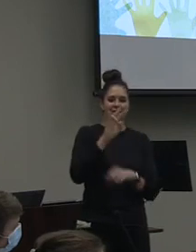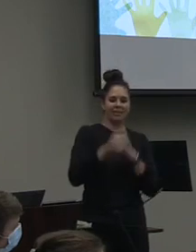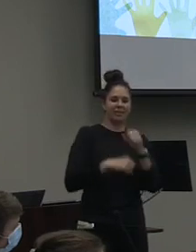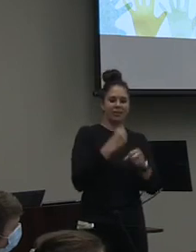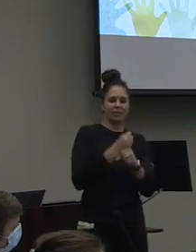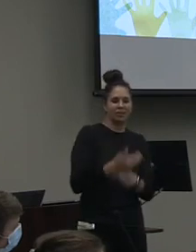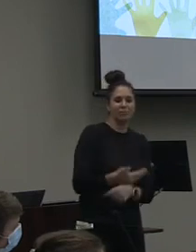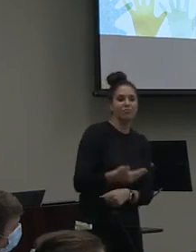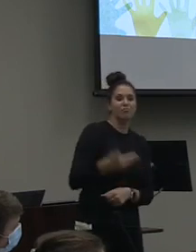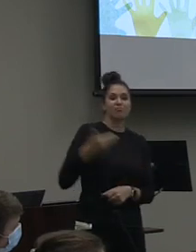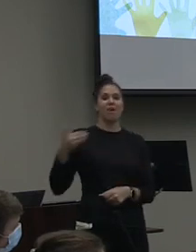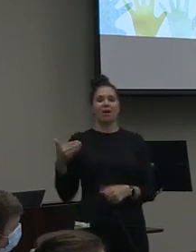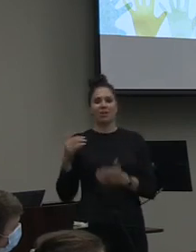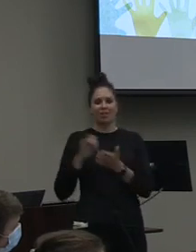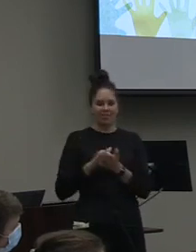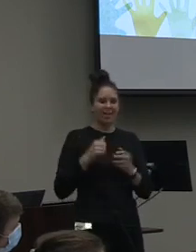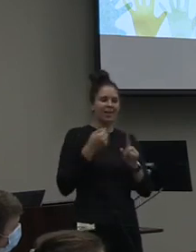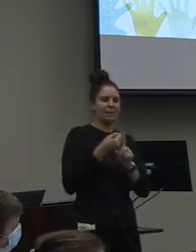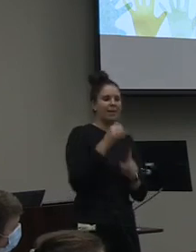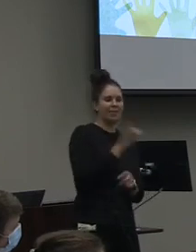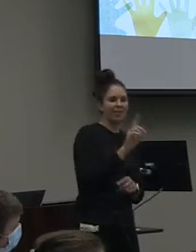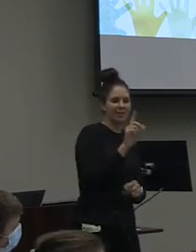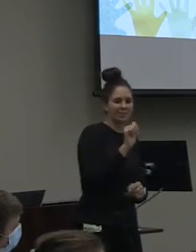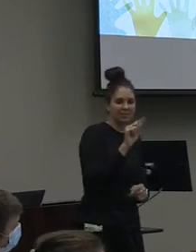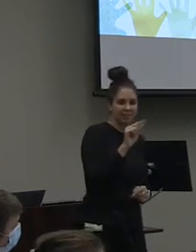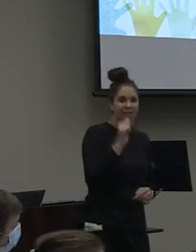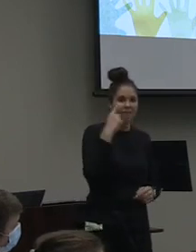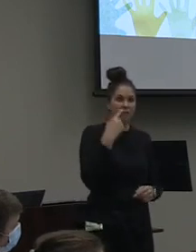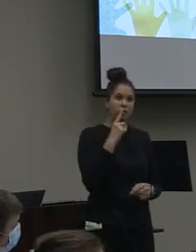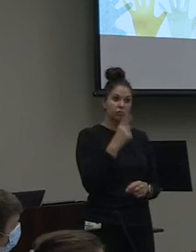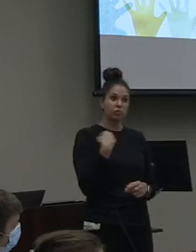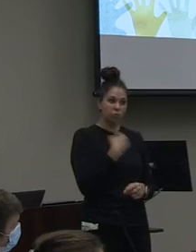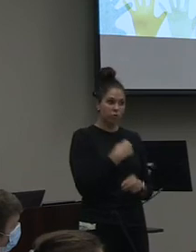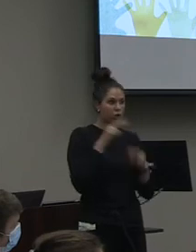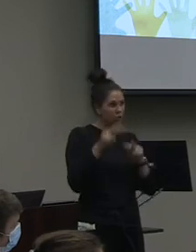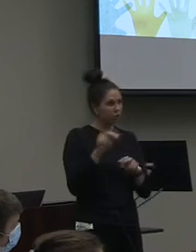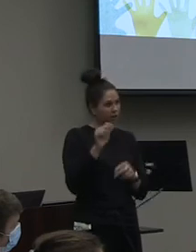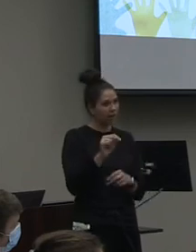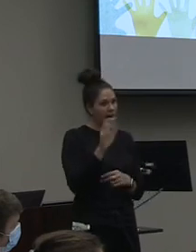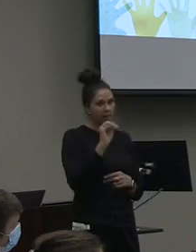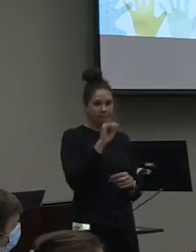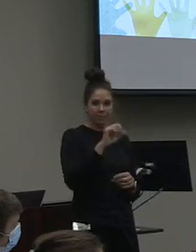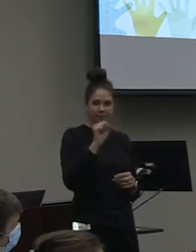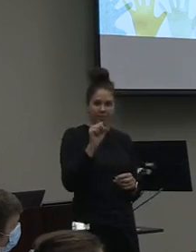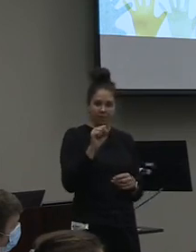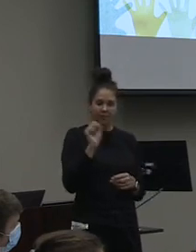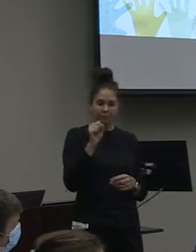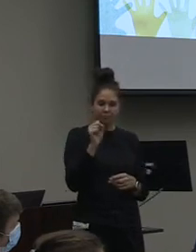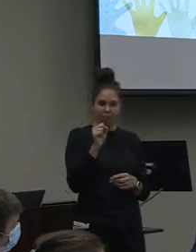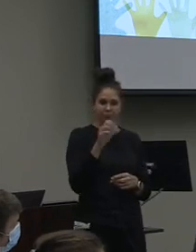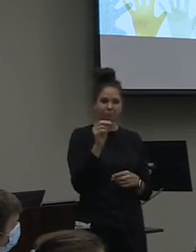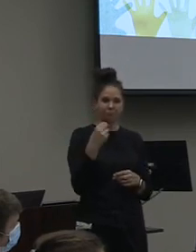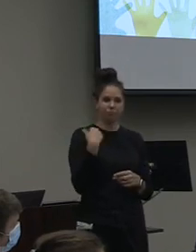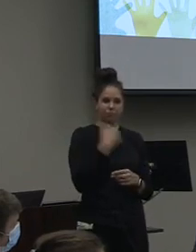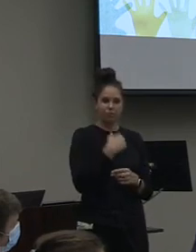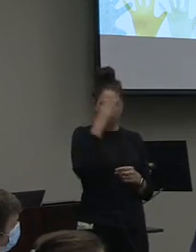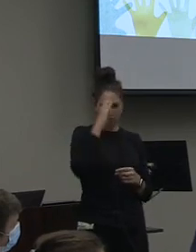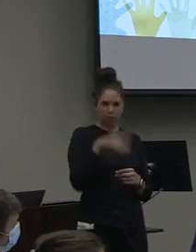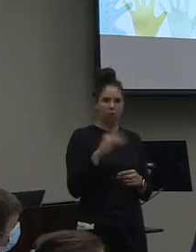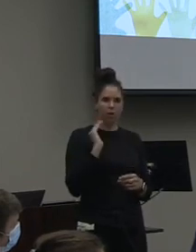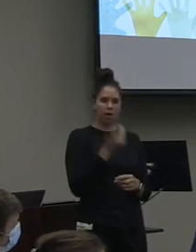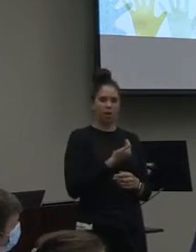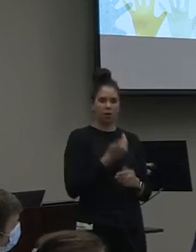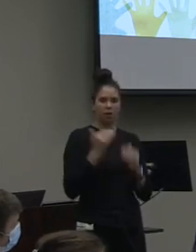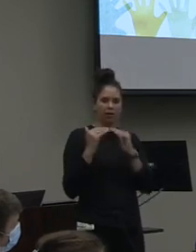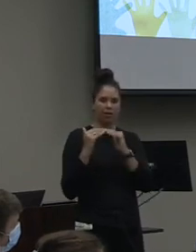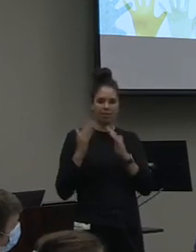had an impact on that data. And so for sure, we're looking at Mississippi, and even we know our colleagues